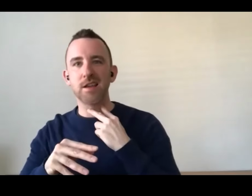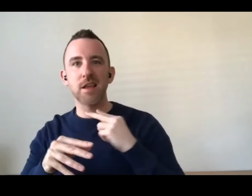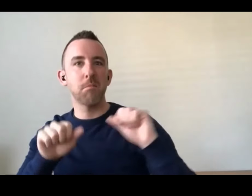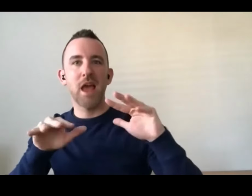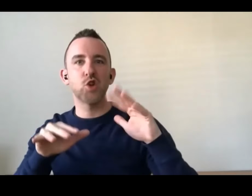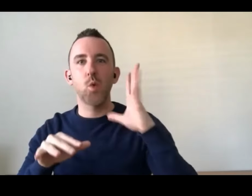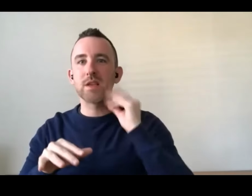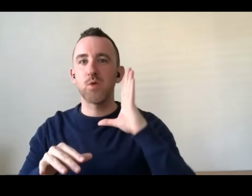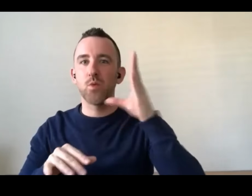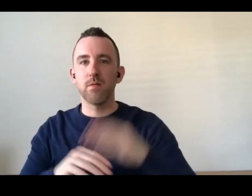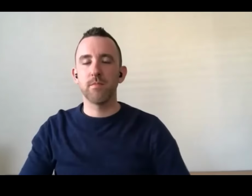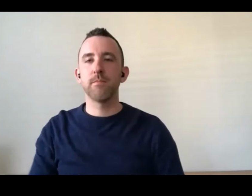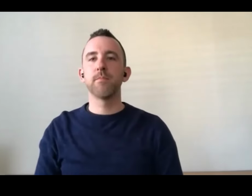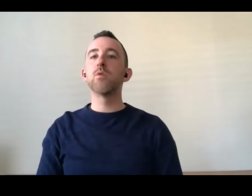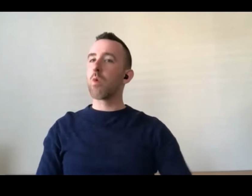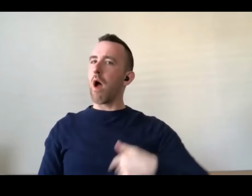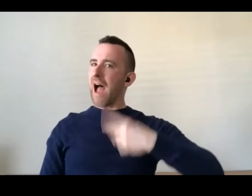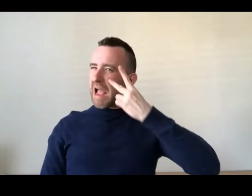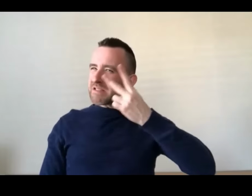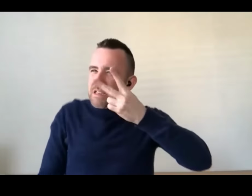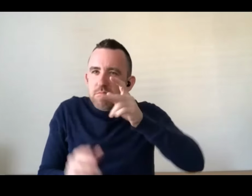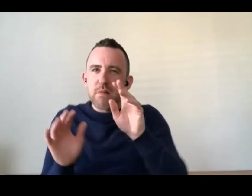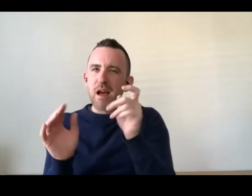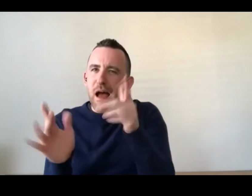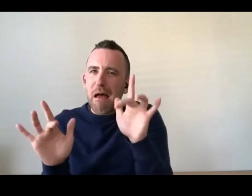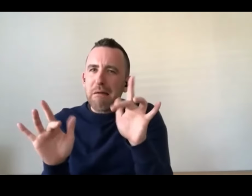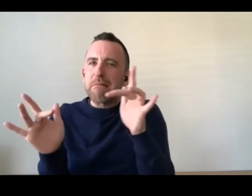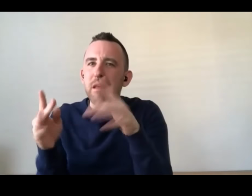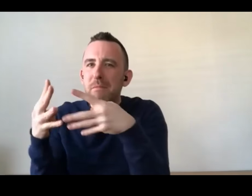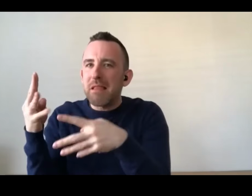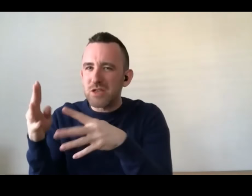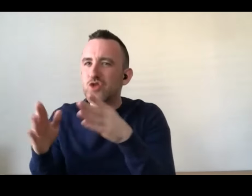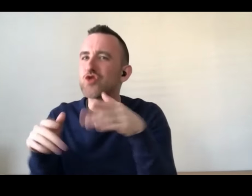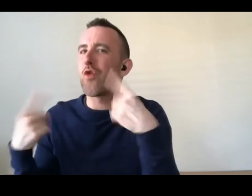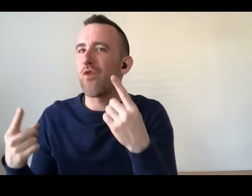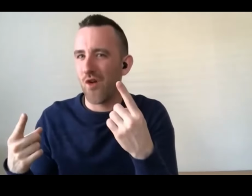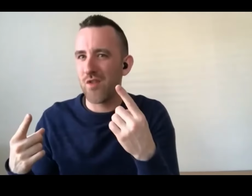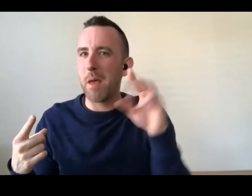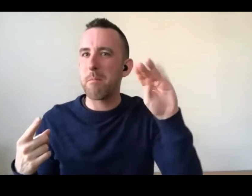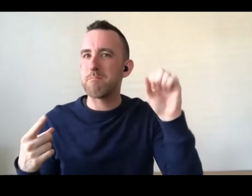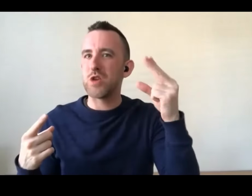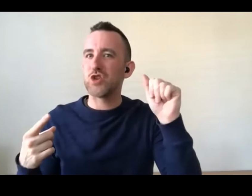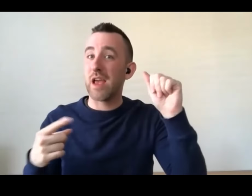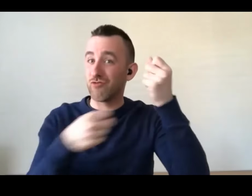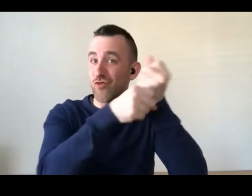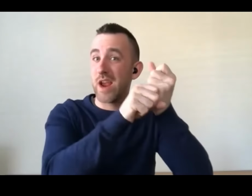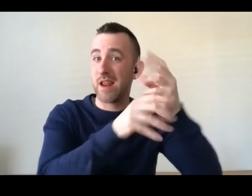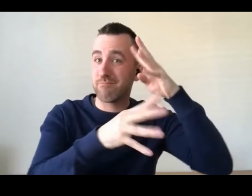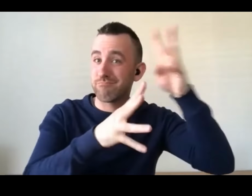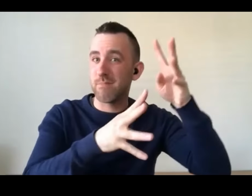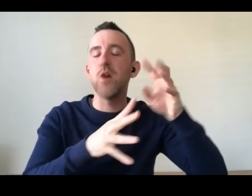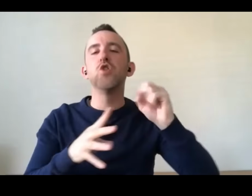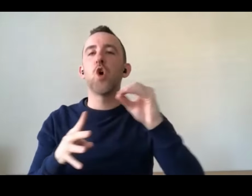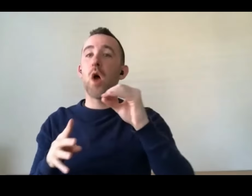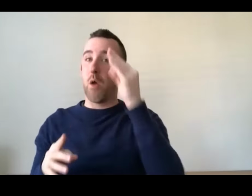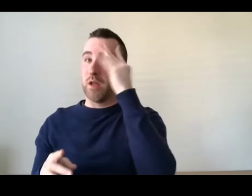So I've seen a little bit of the list that Misha has created so far, and let me tell you, you are